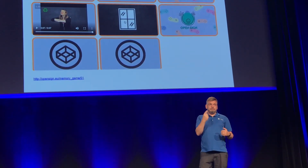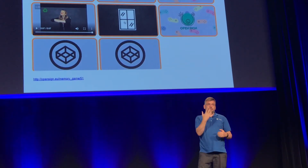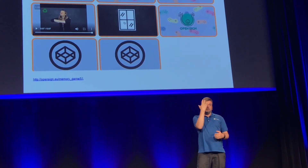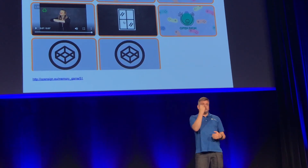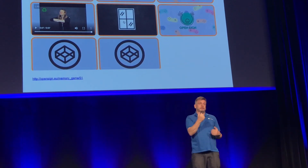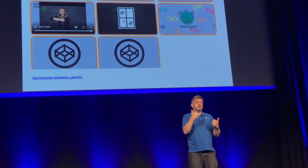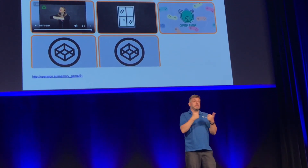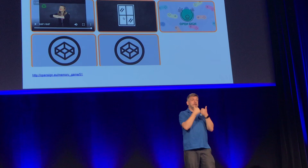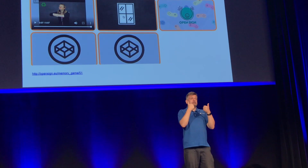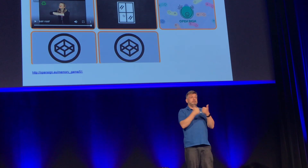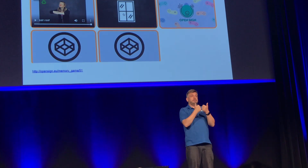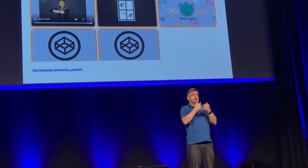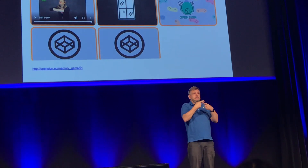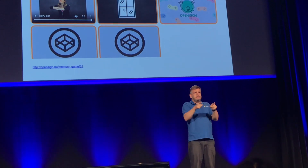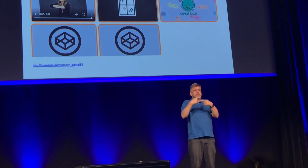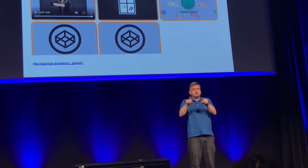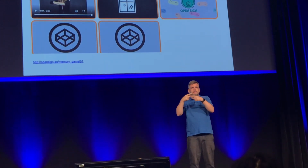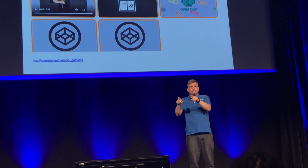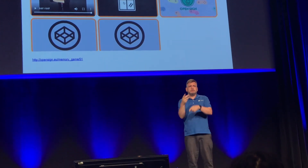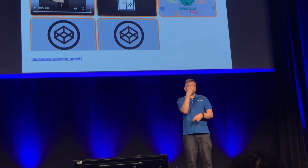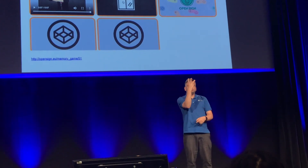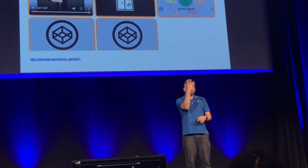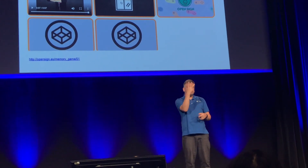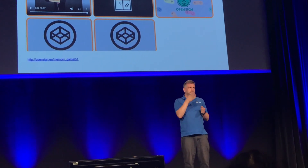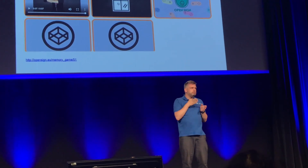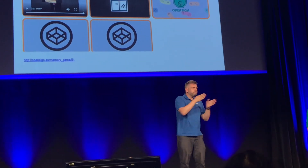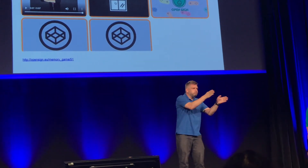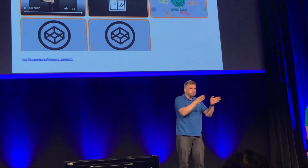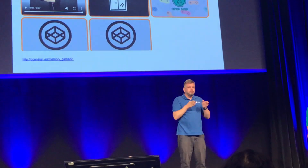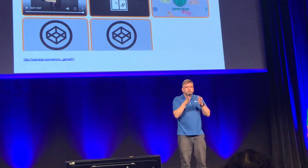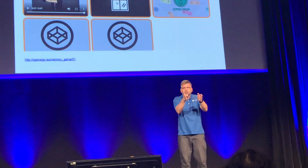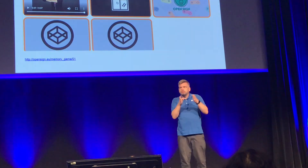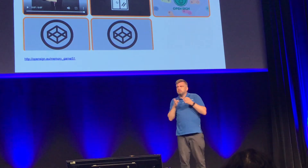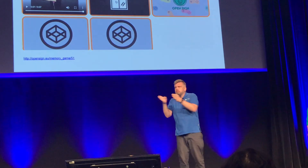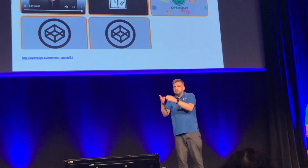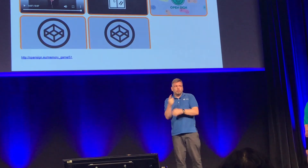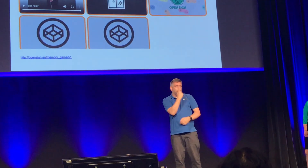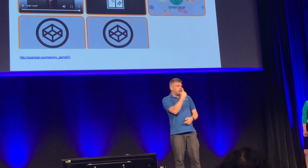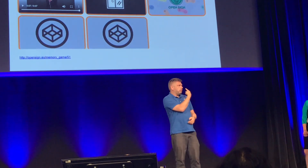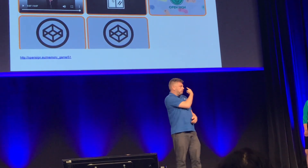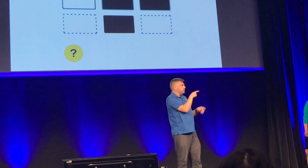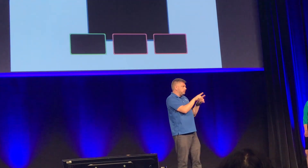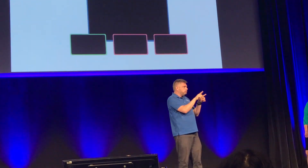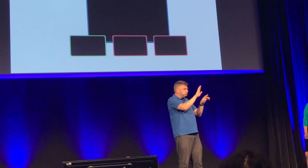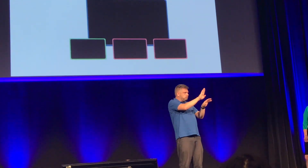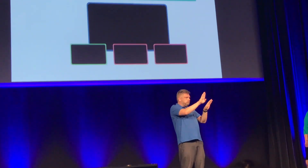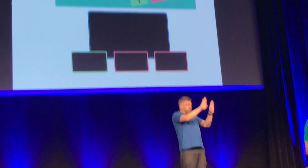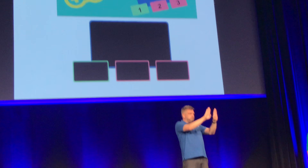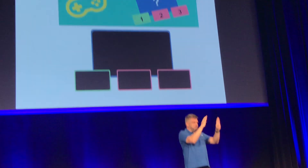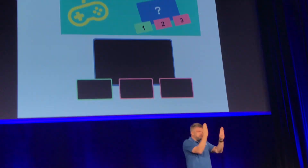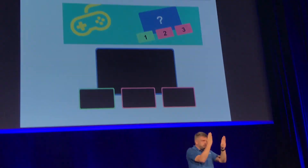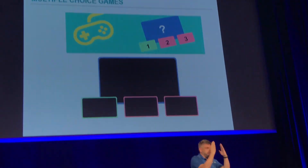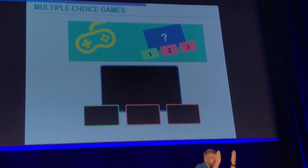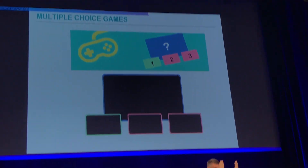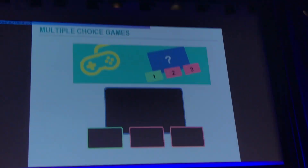where you pick the picture that matches the sign. So we have three different types of memory games that we have